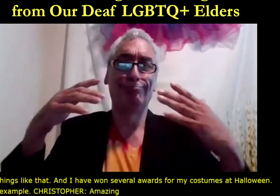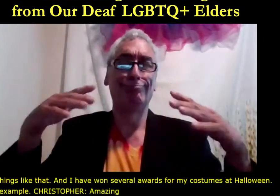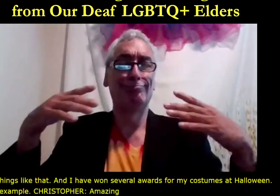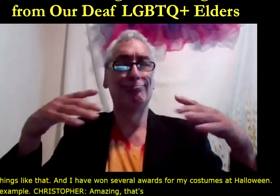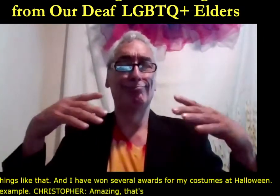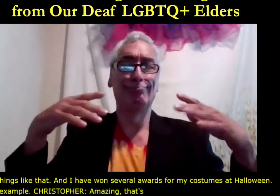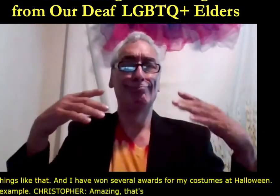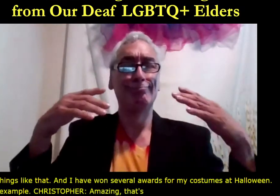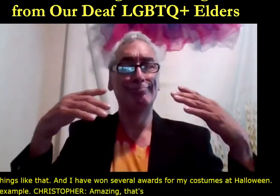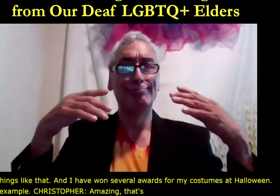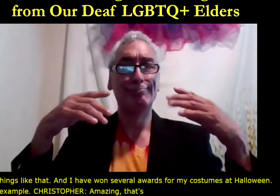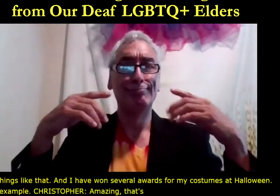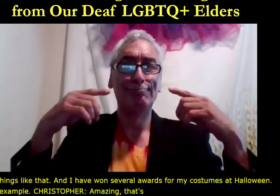um